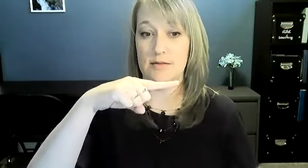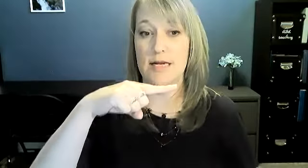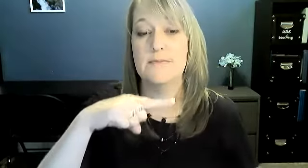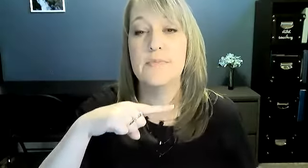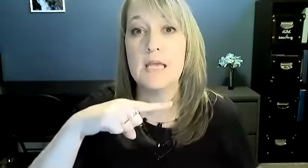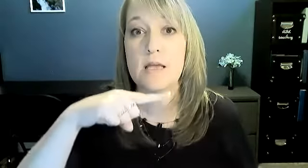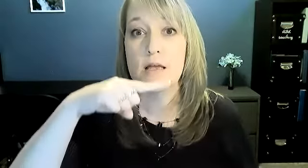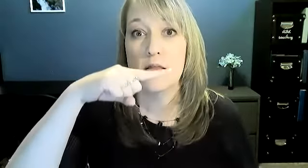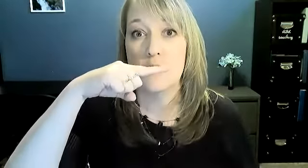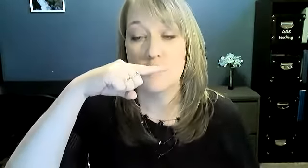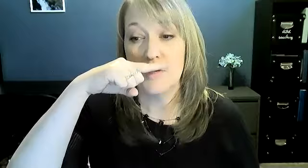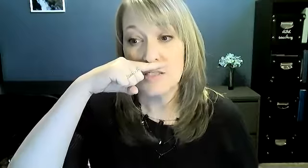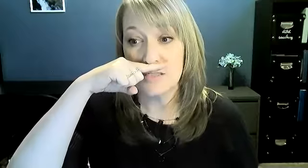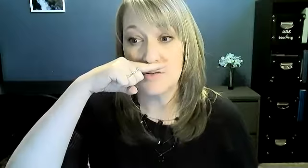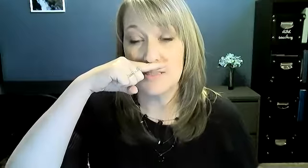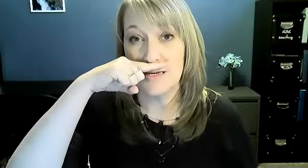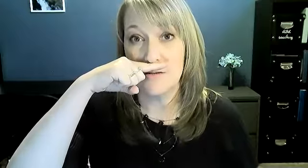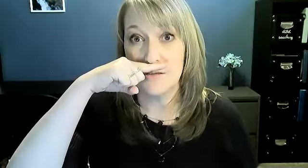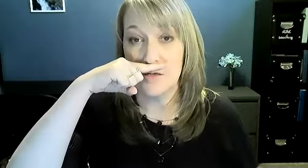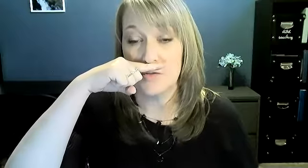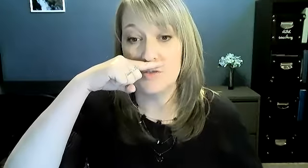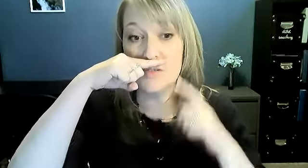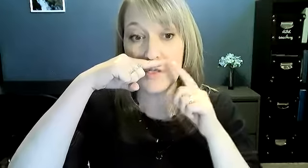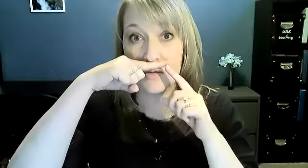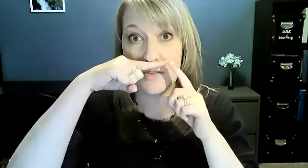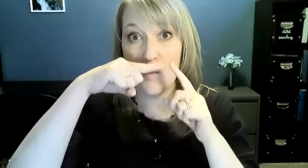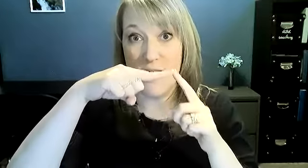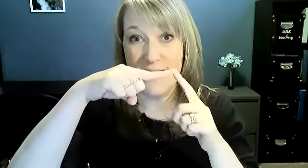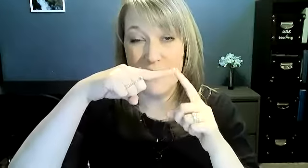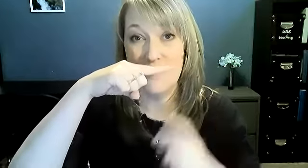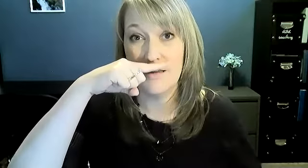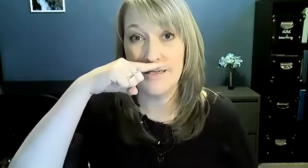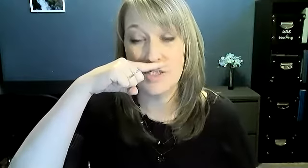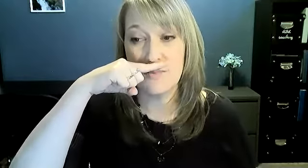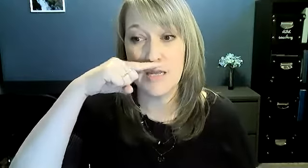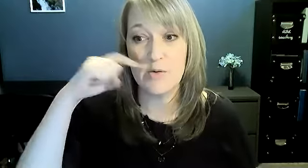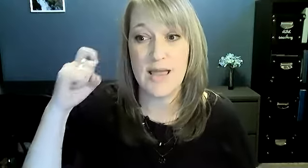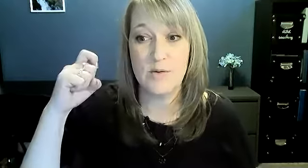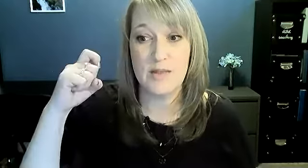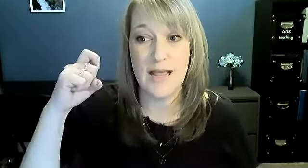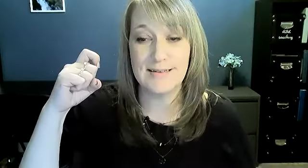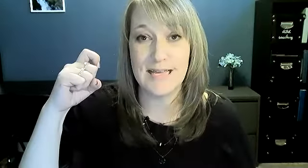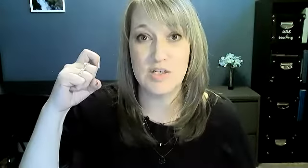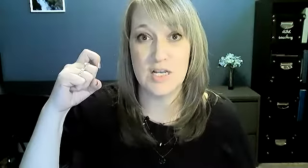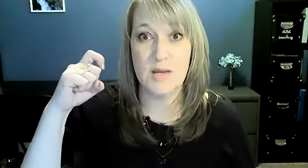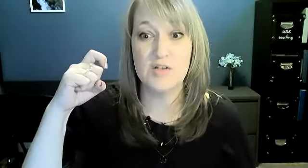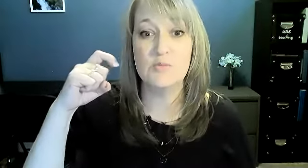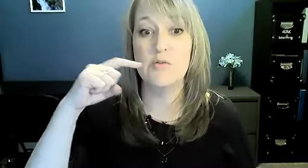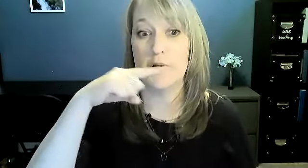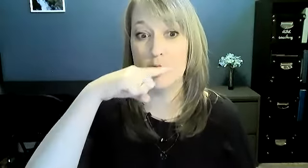right. The location is going to be under your nose. You start with a 1 hand shape and you end with an X hand shape as you move away from your